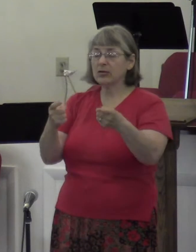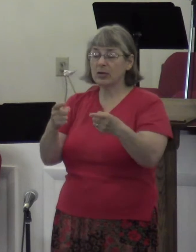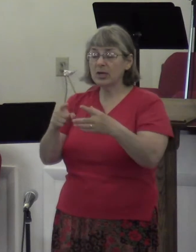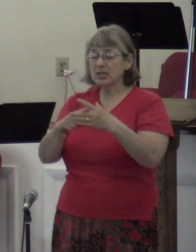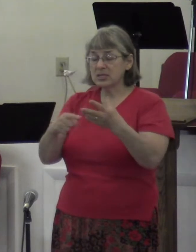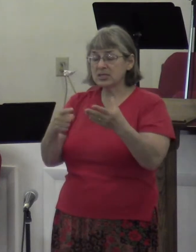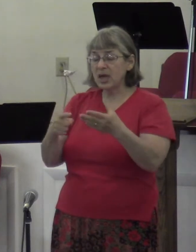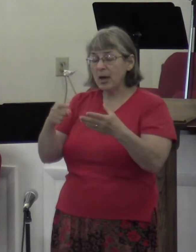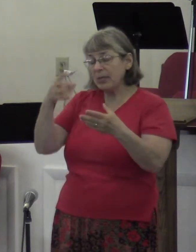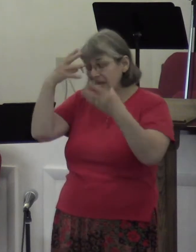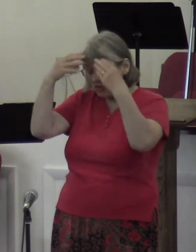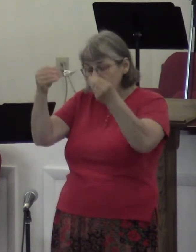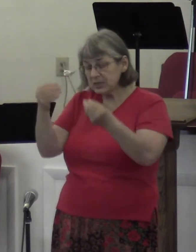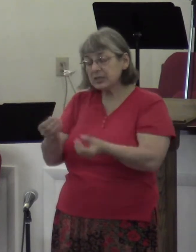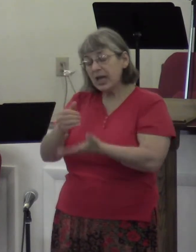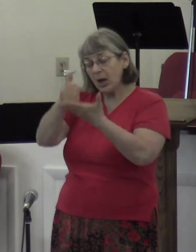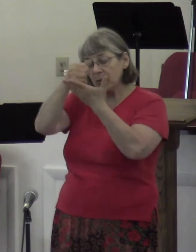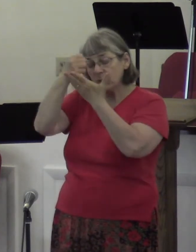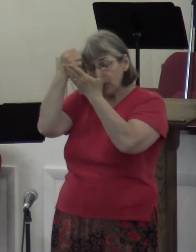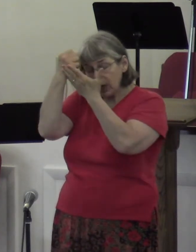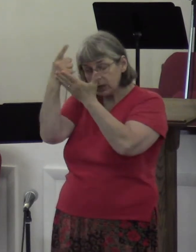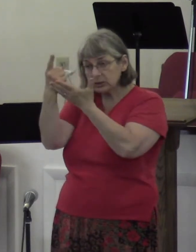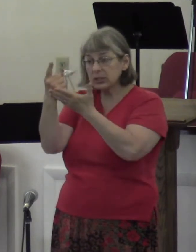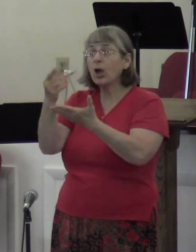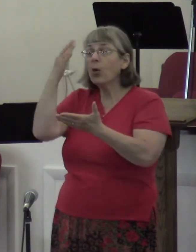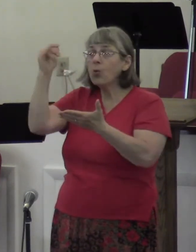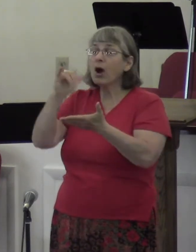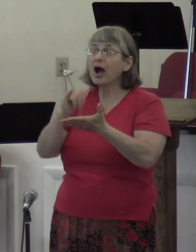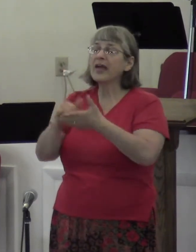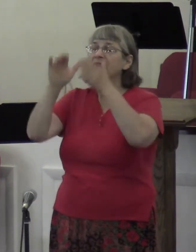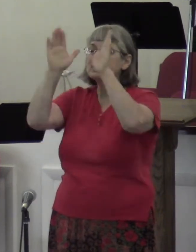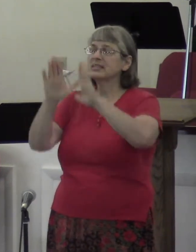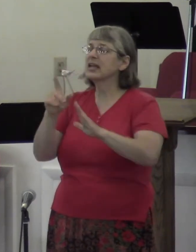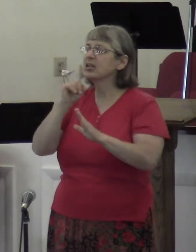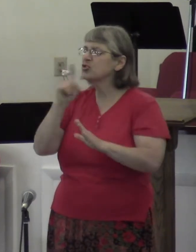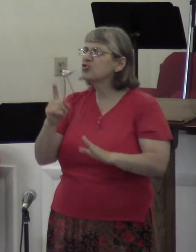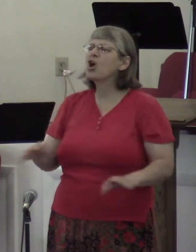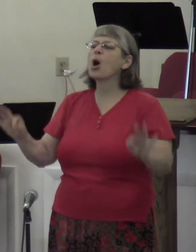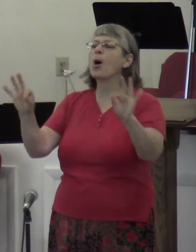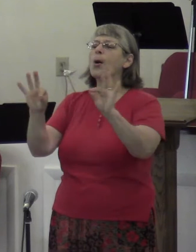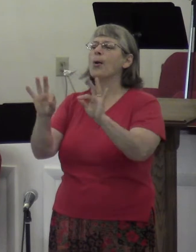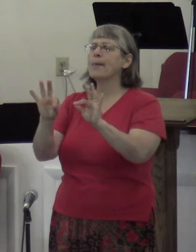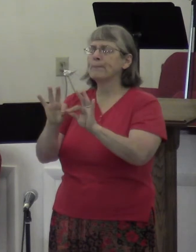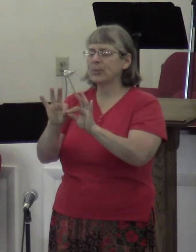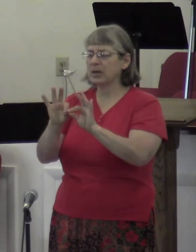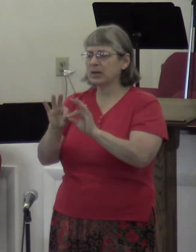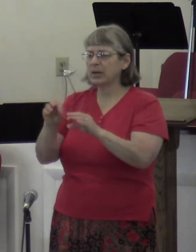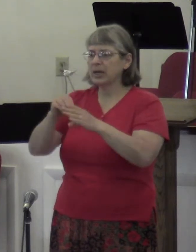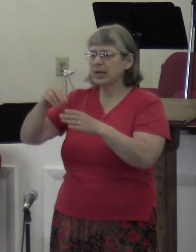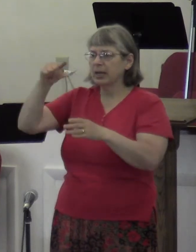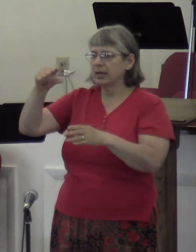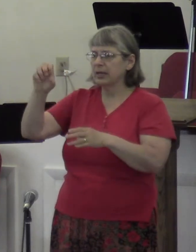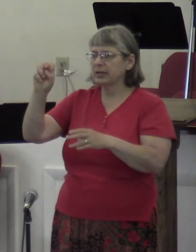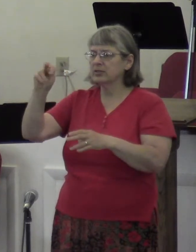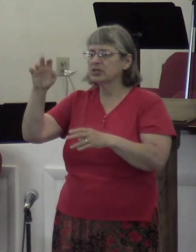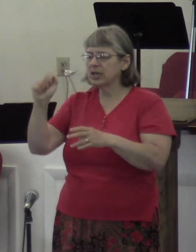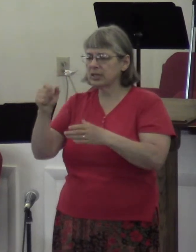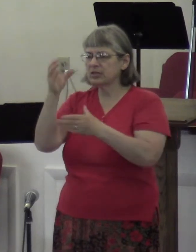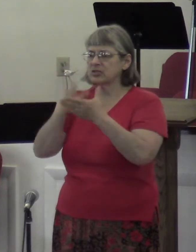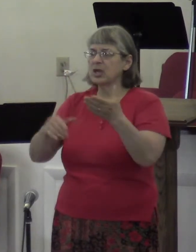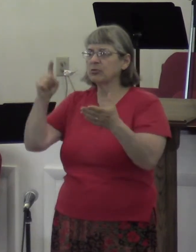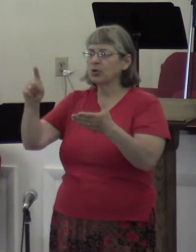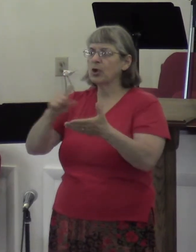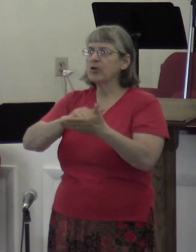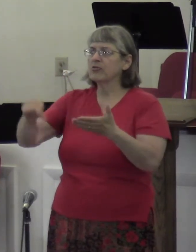background to help you to understand why this day is so important. In Genesis 1:27,